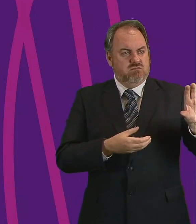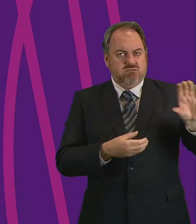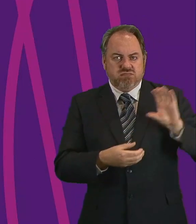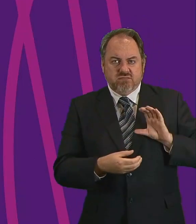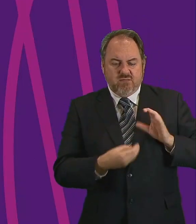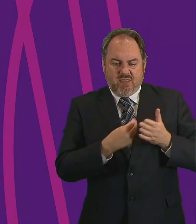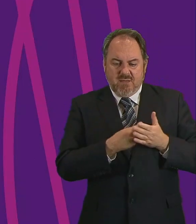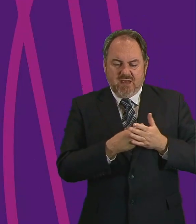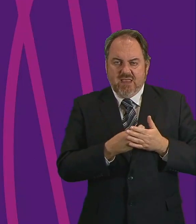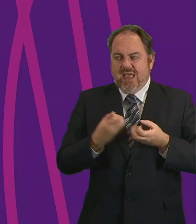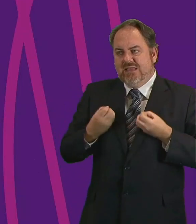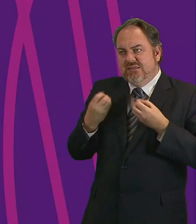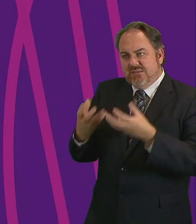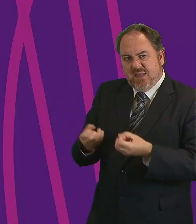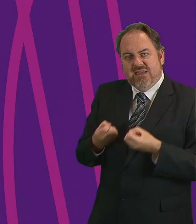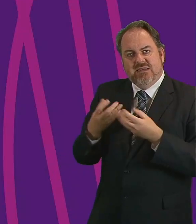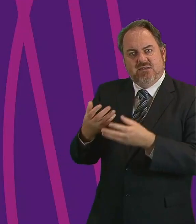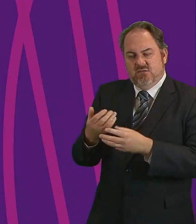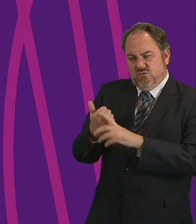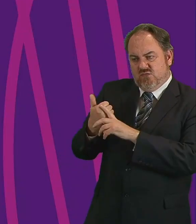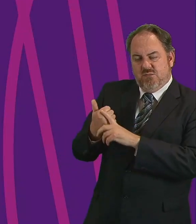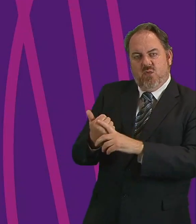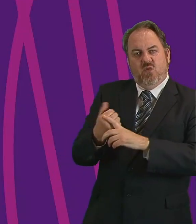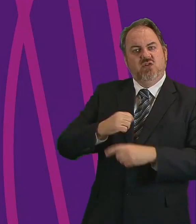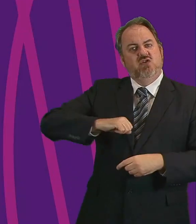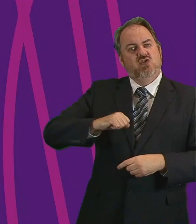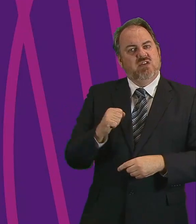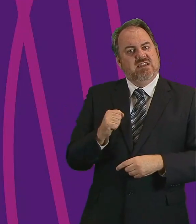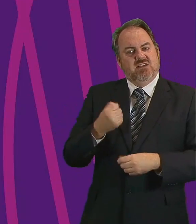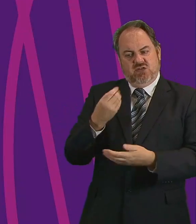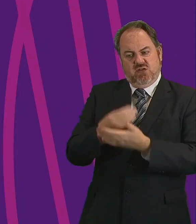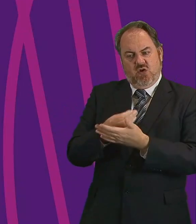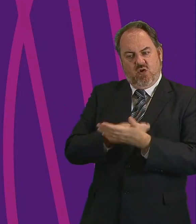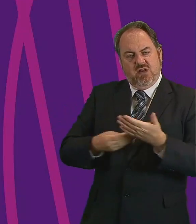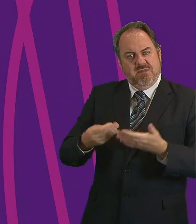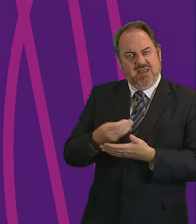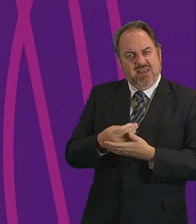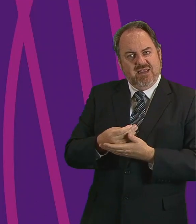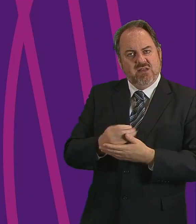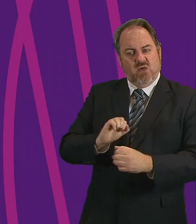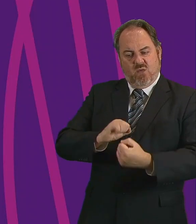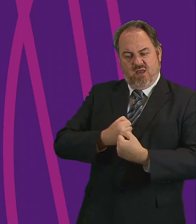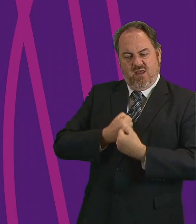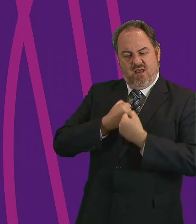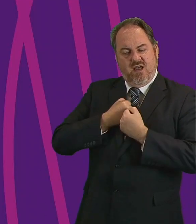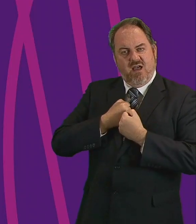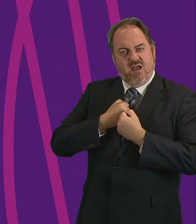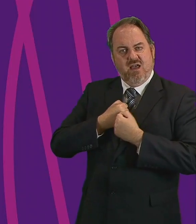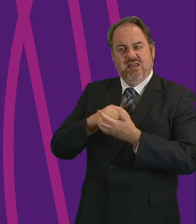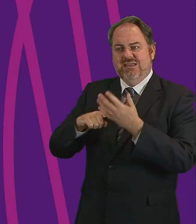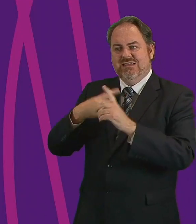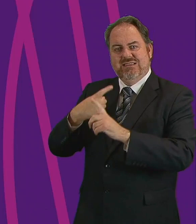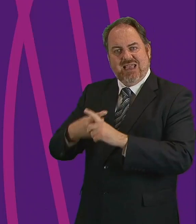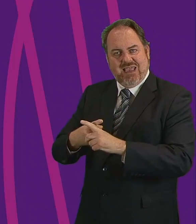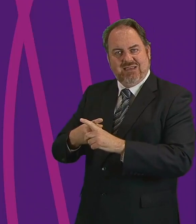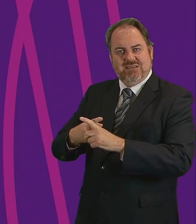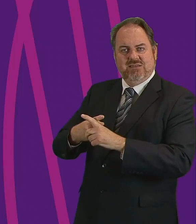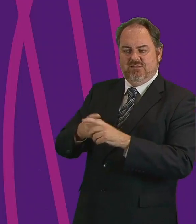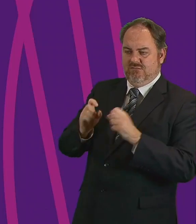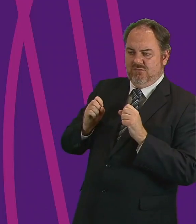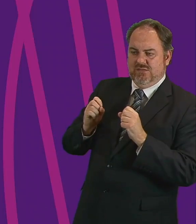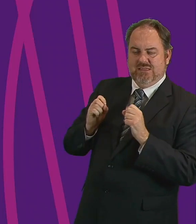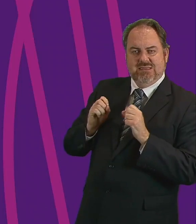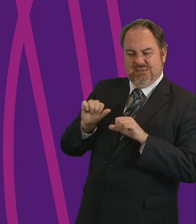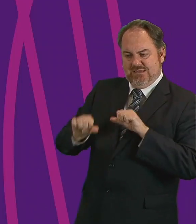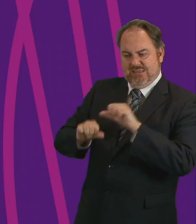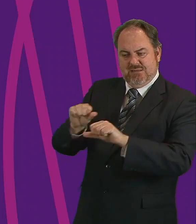made. But this also highlights that the fiscal framework needs to be examined. This fiscal framework